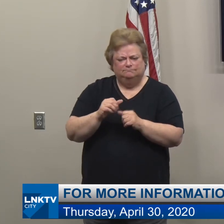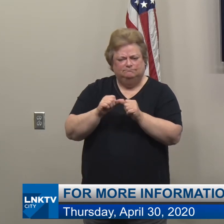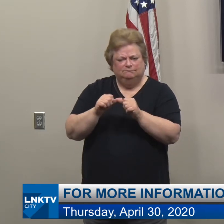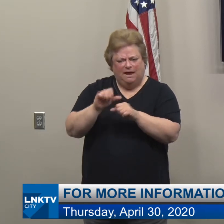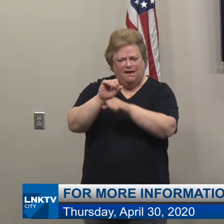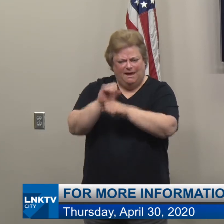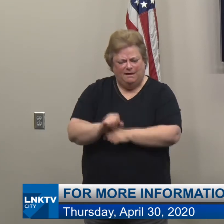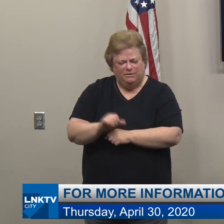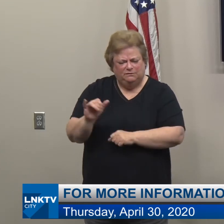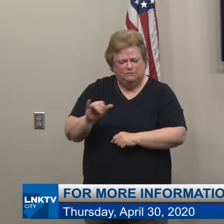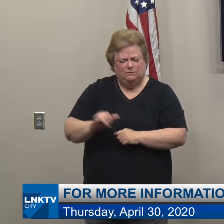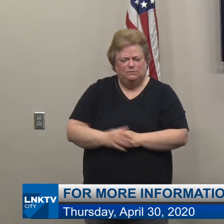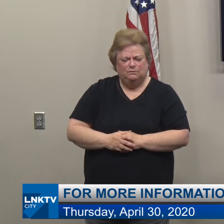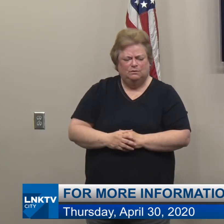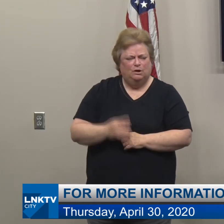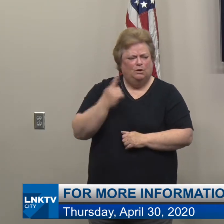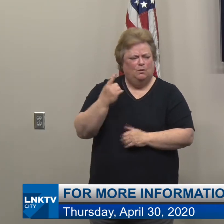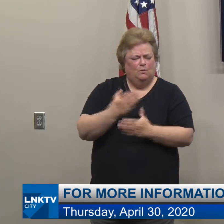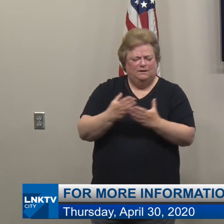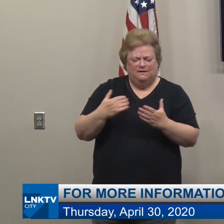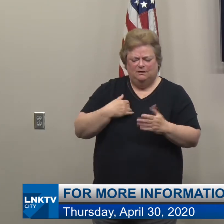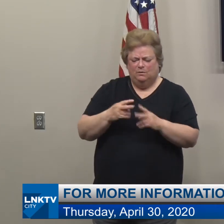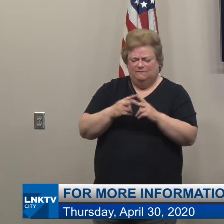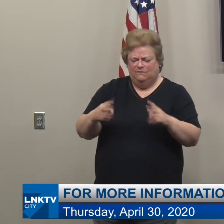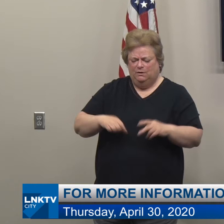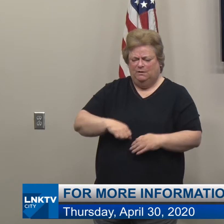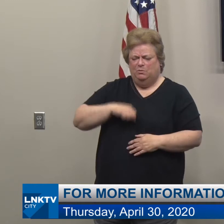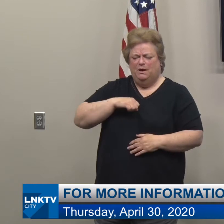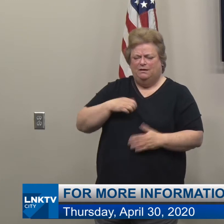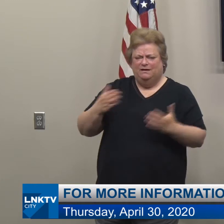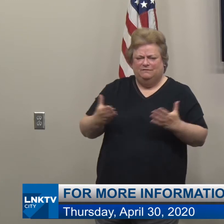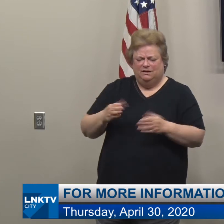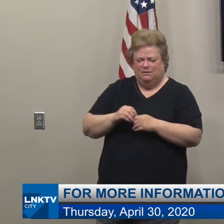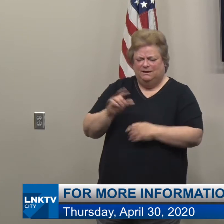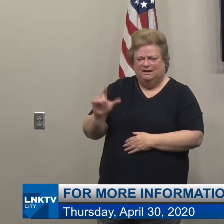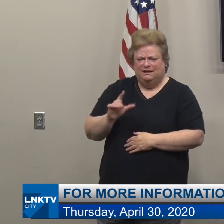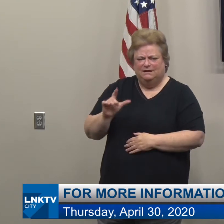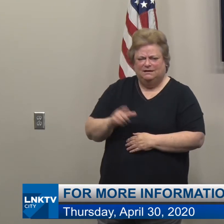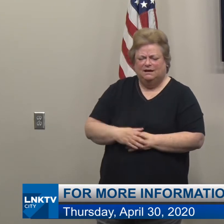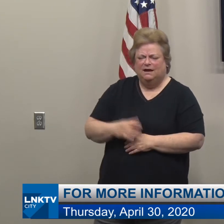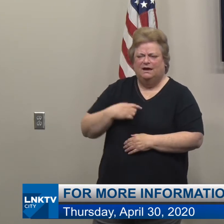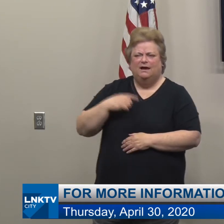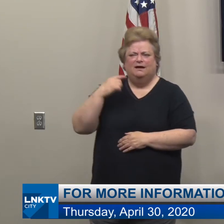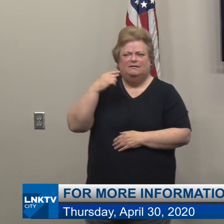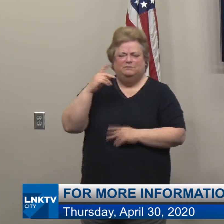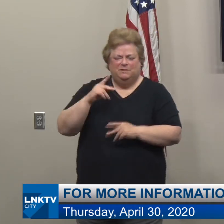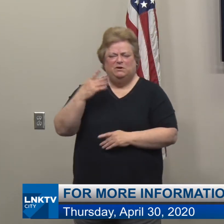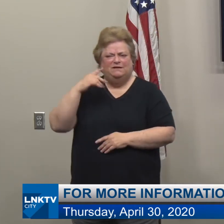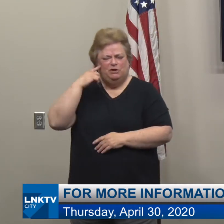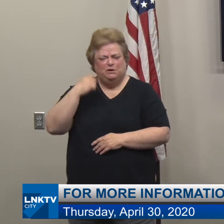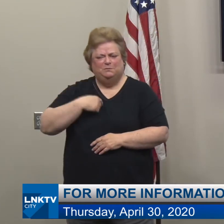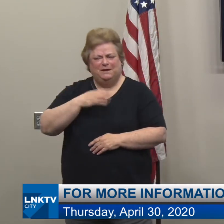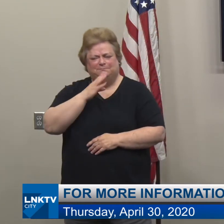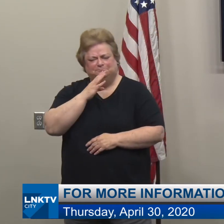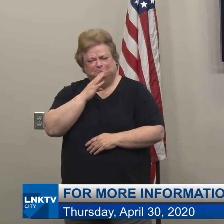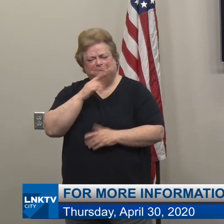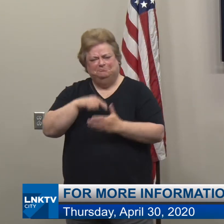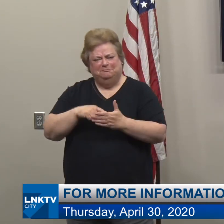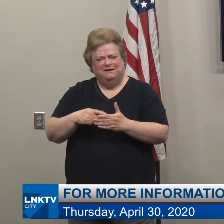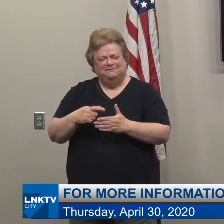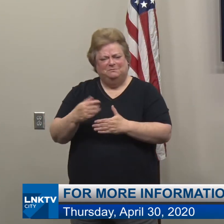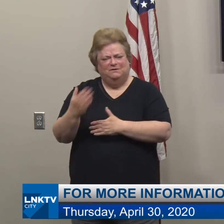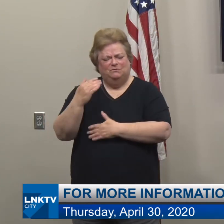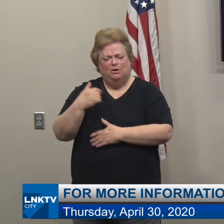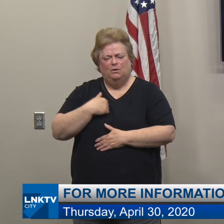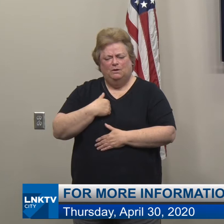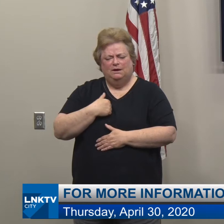of the things that we're really proud of in Lincoln, and I think people that have heard me speak before, they know that